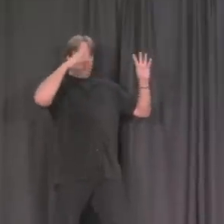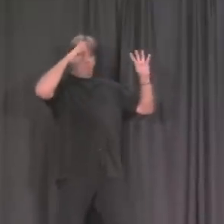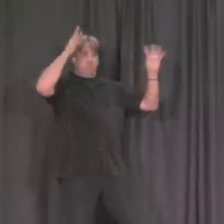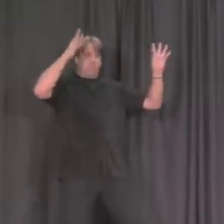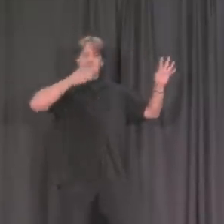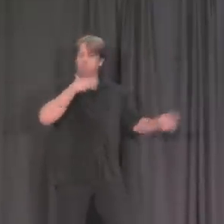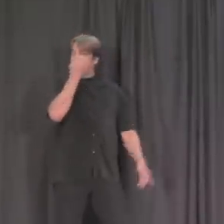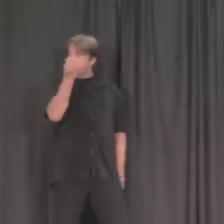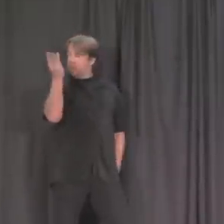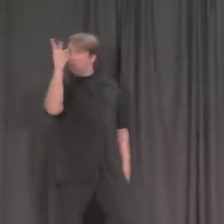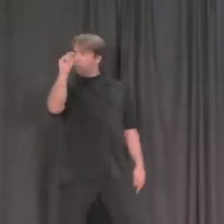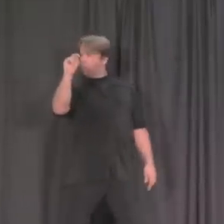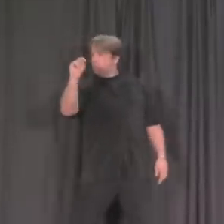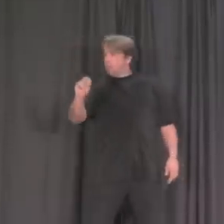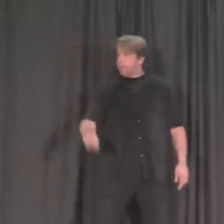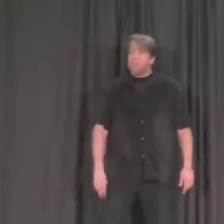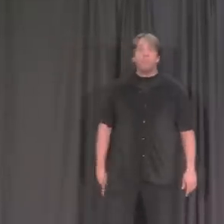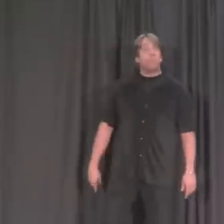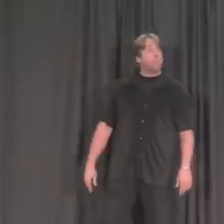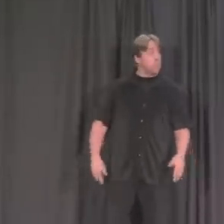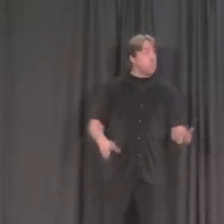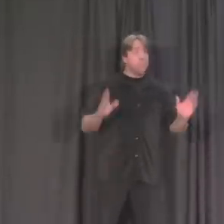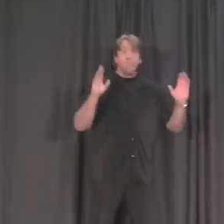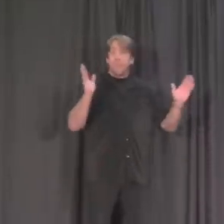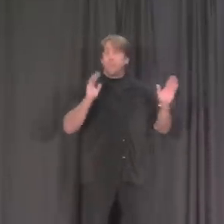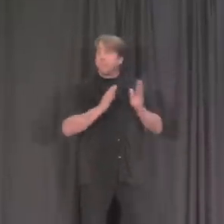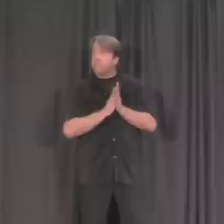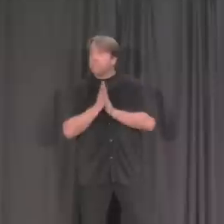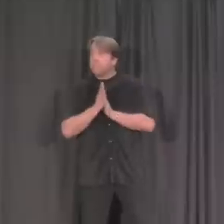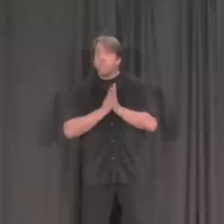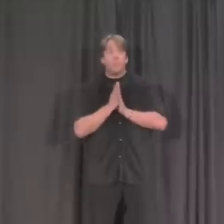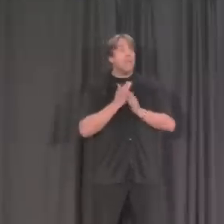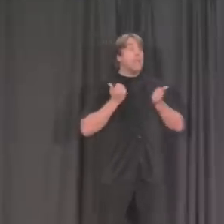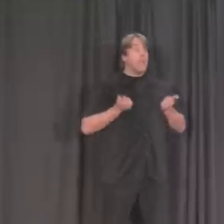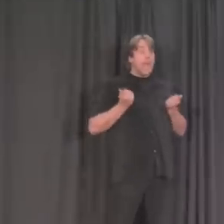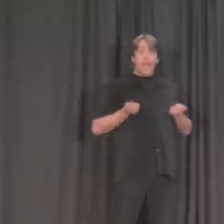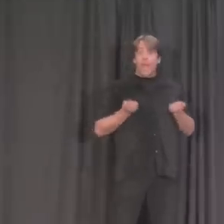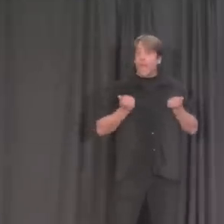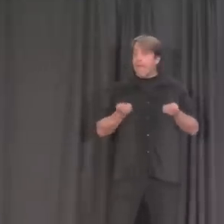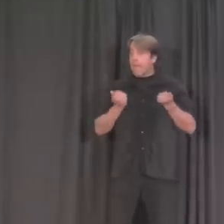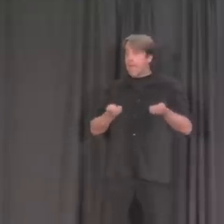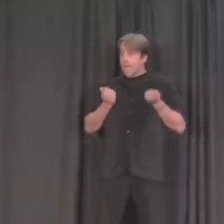Now they don't know sign language. I went ahead and I made up my own. A,